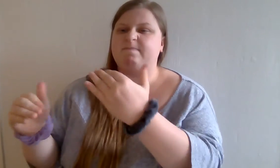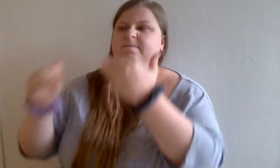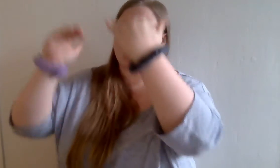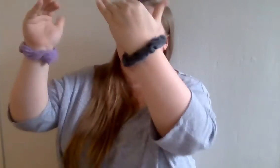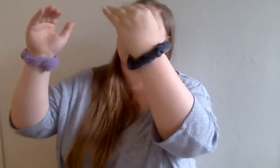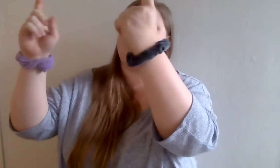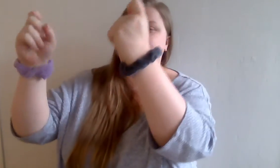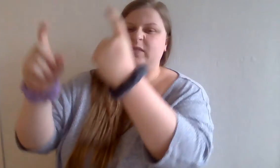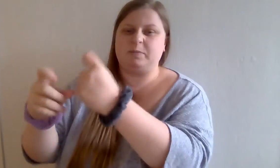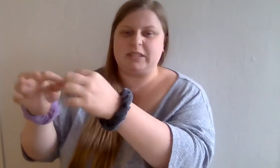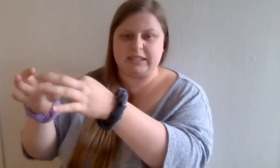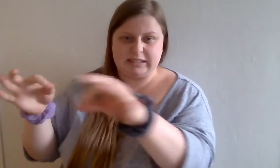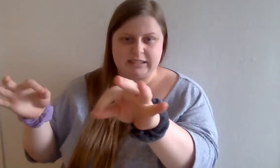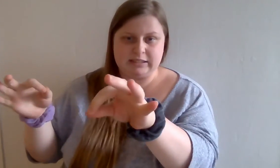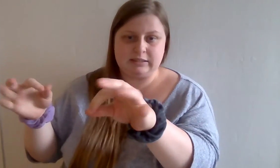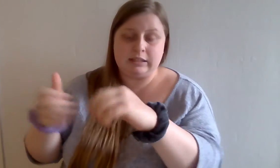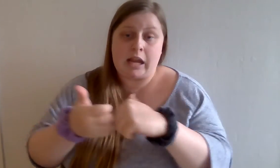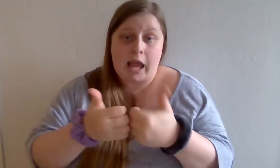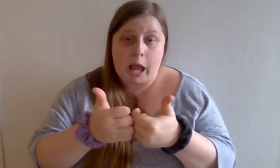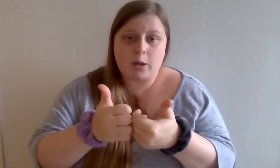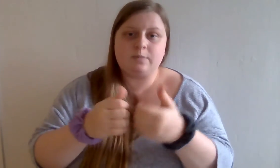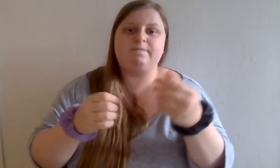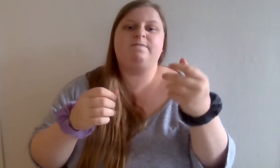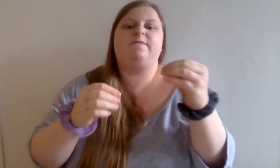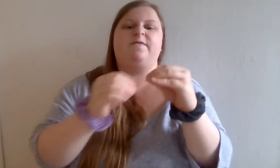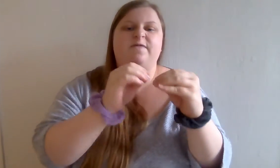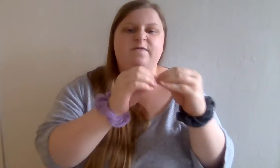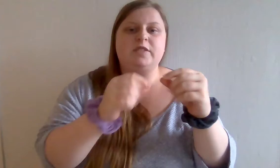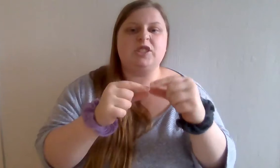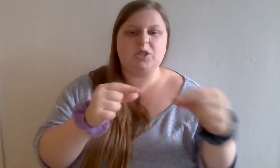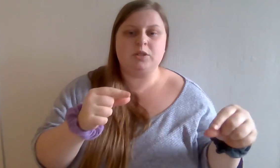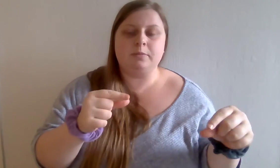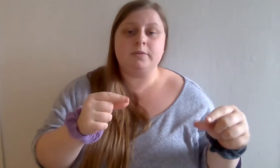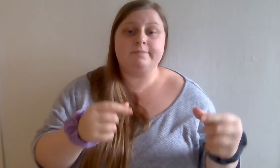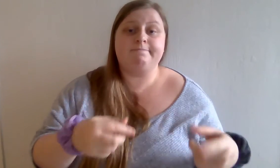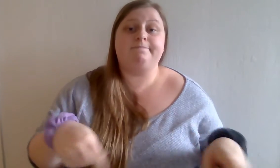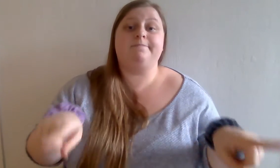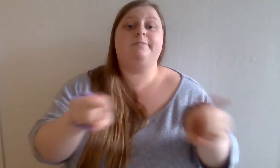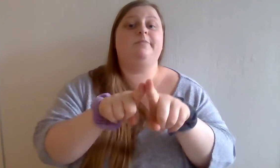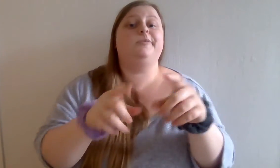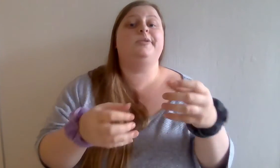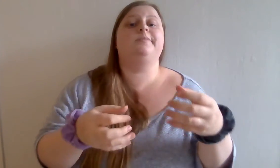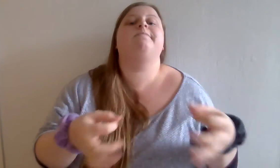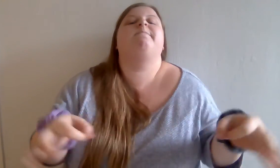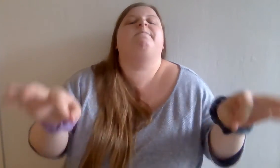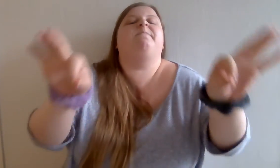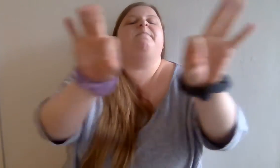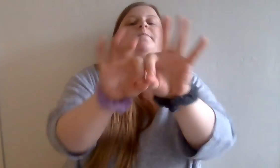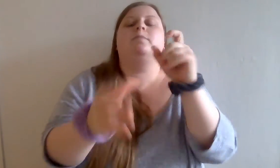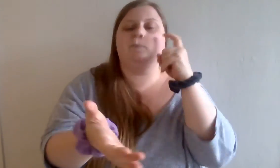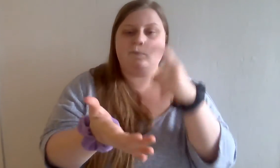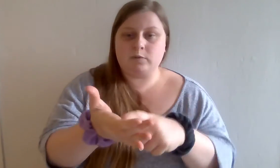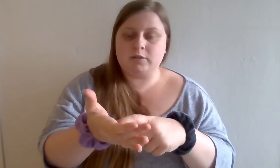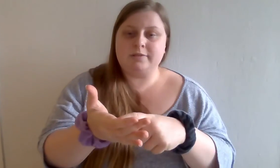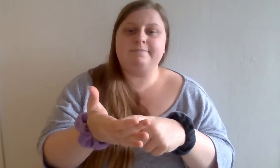It's an expansion because it increased the complexity of the sentence by fixing the grammar.